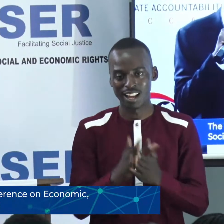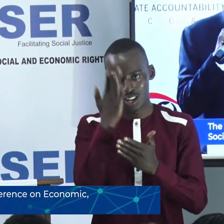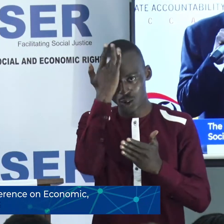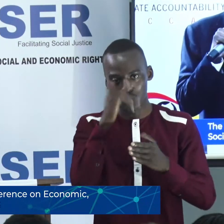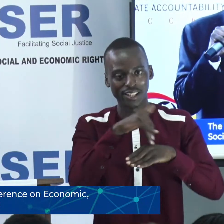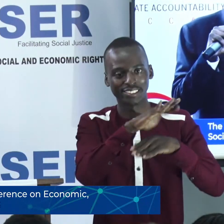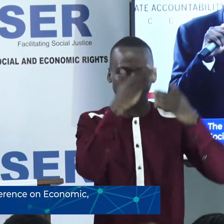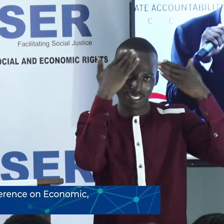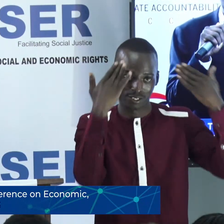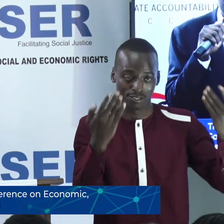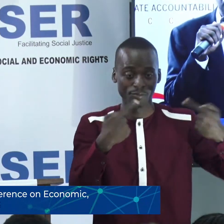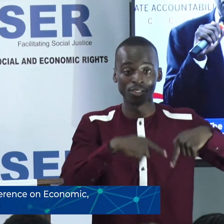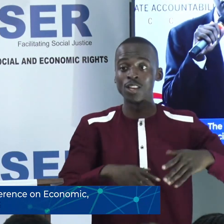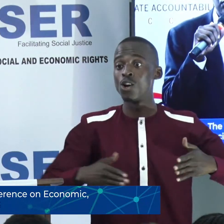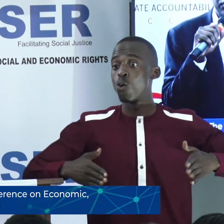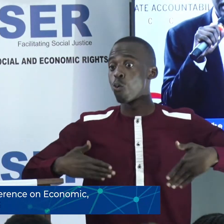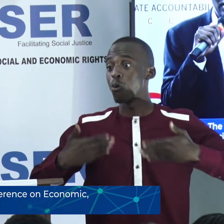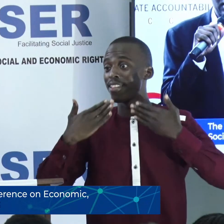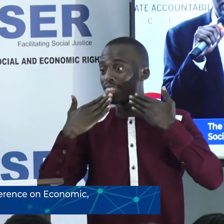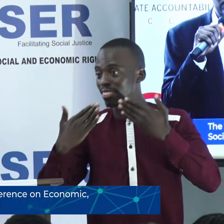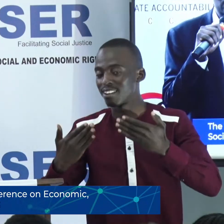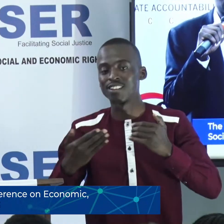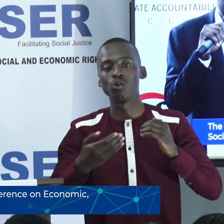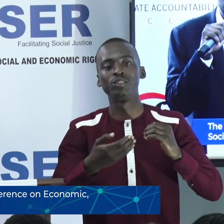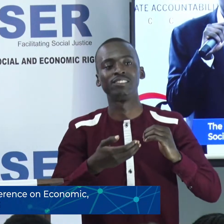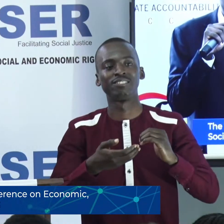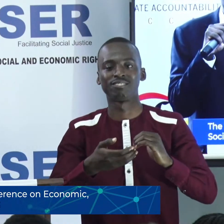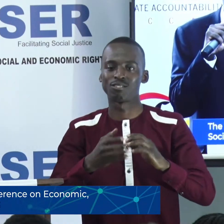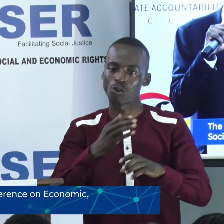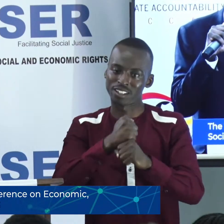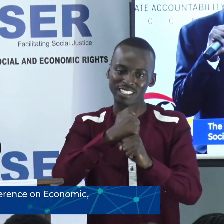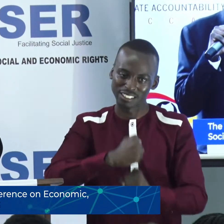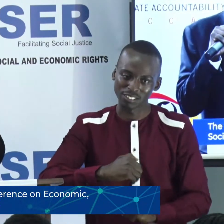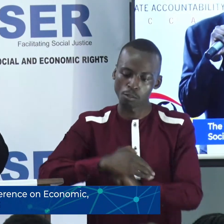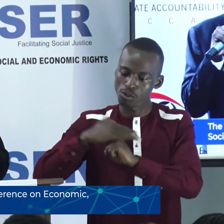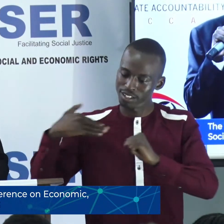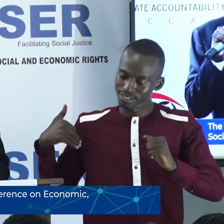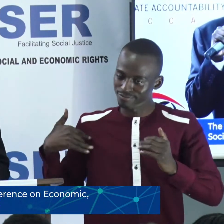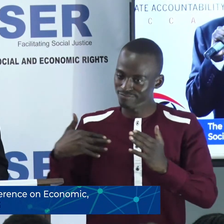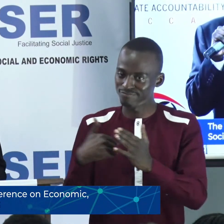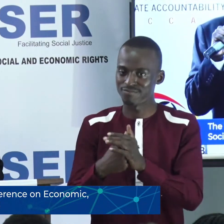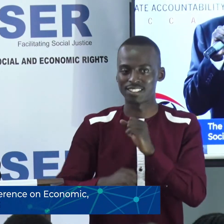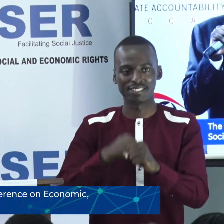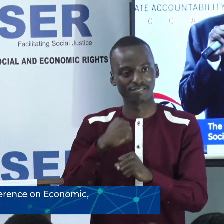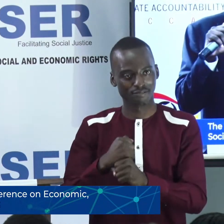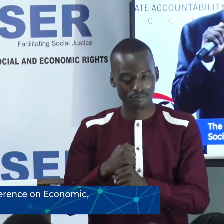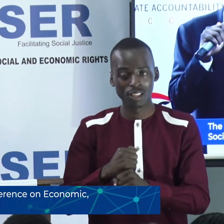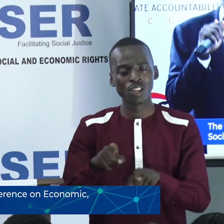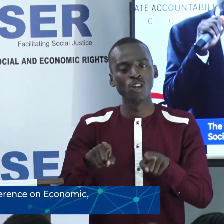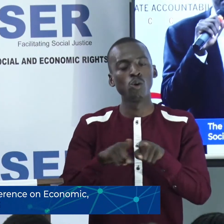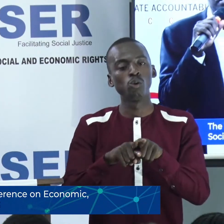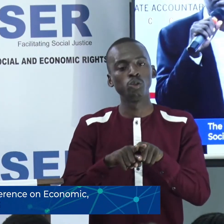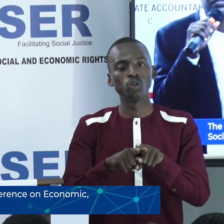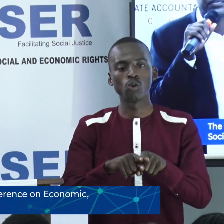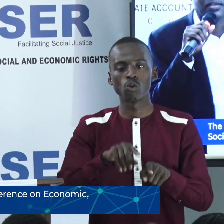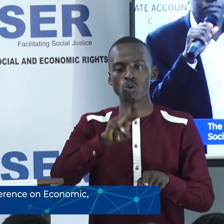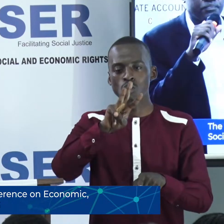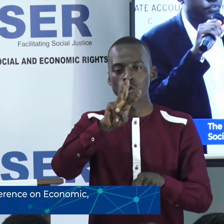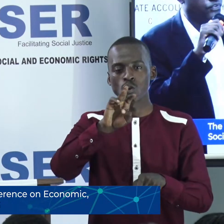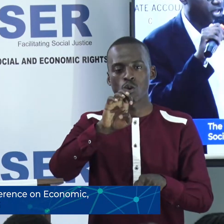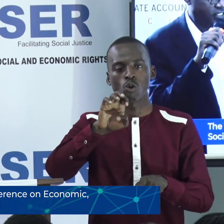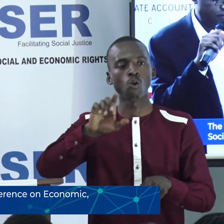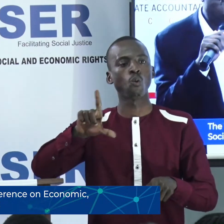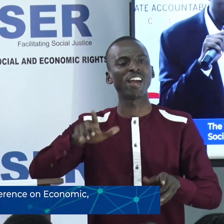in absentia, we are grateful to those agencies that have supported us. We've also gotten support from Wellsprings